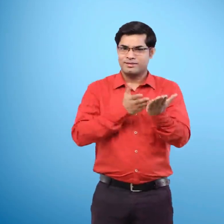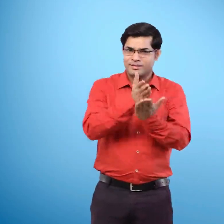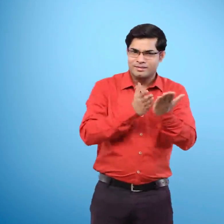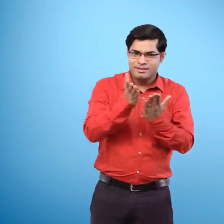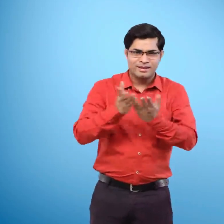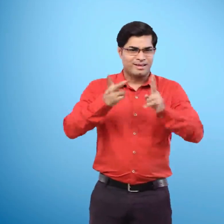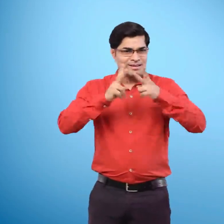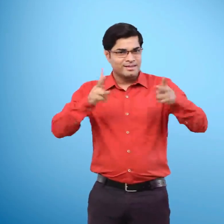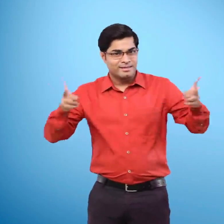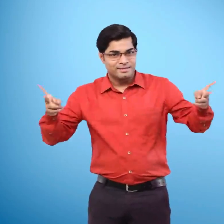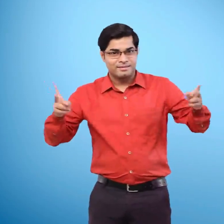Patterns.